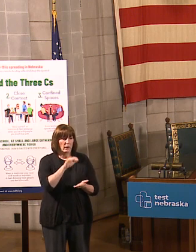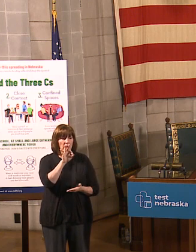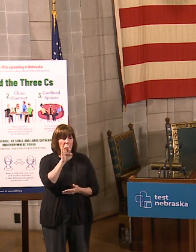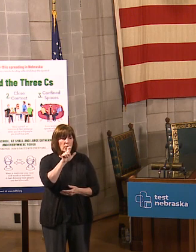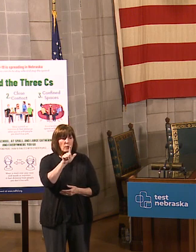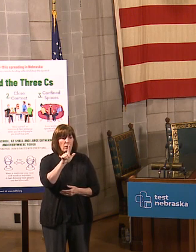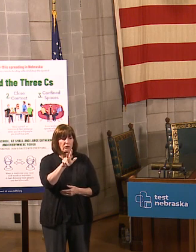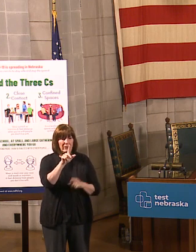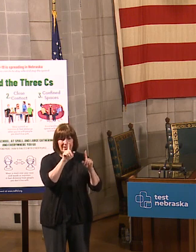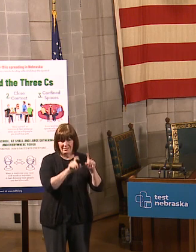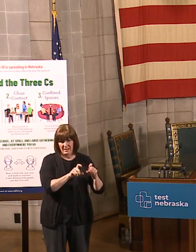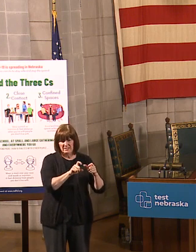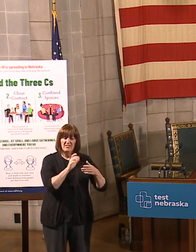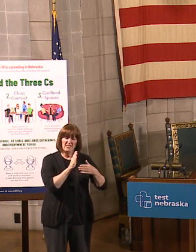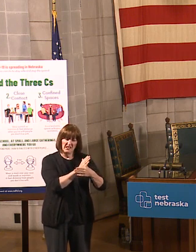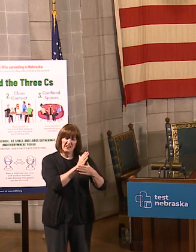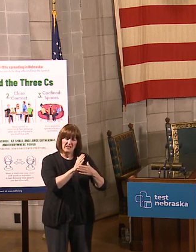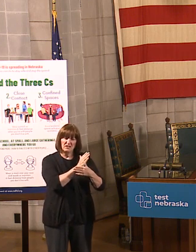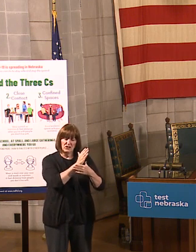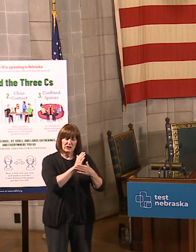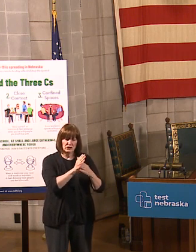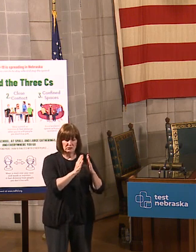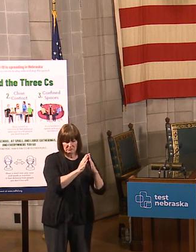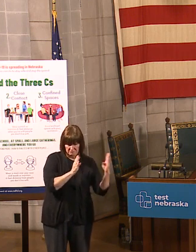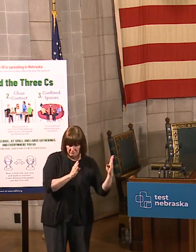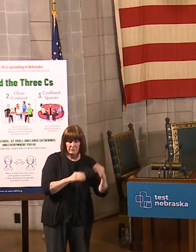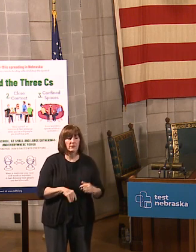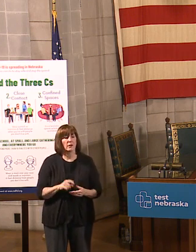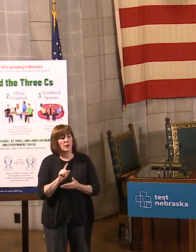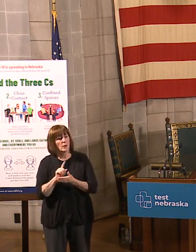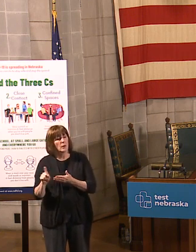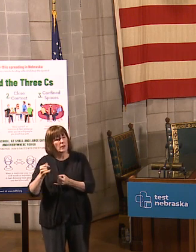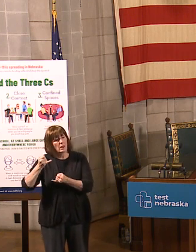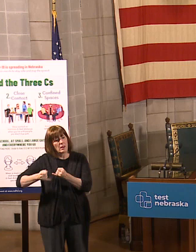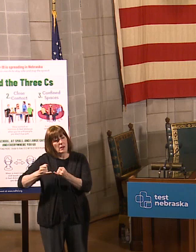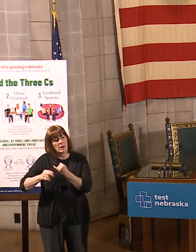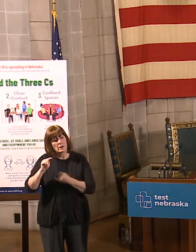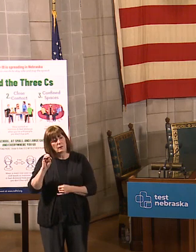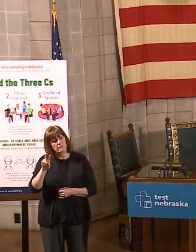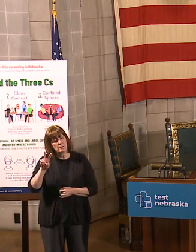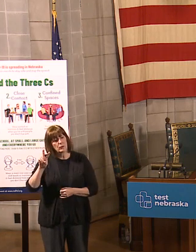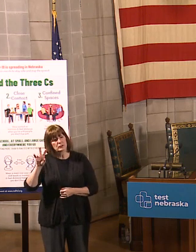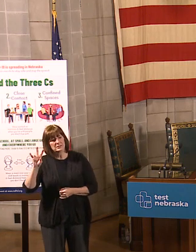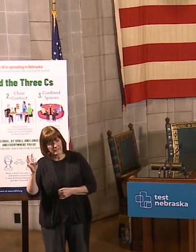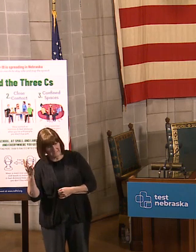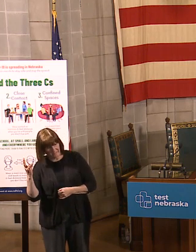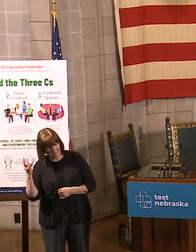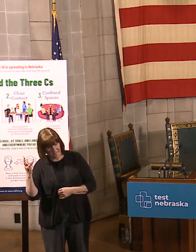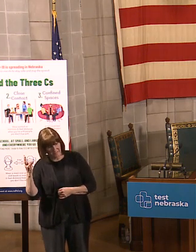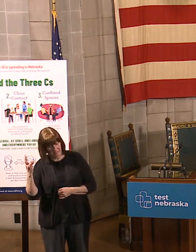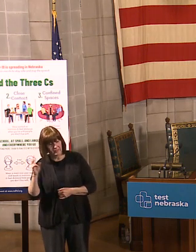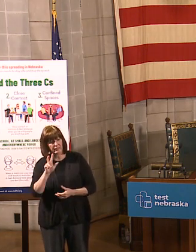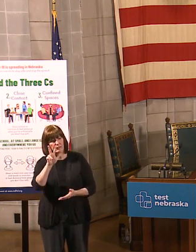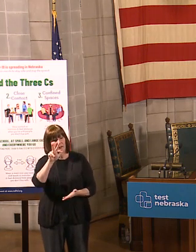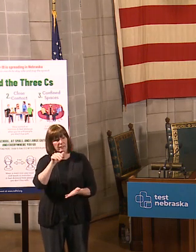2,923 tests on average across that week. For the week ending November 7th, we did